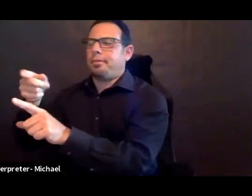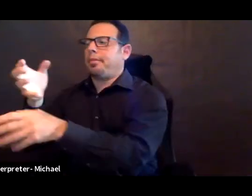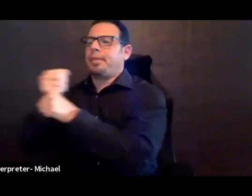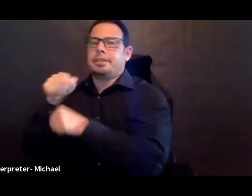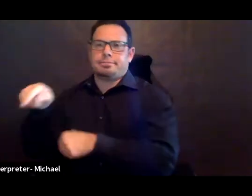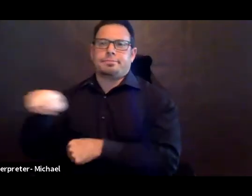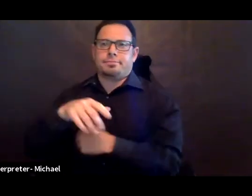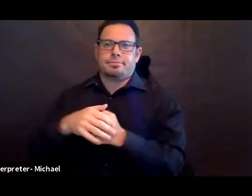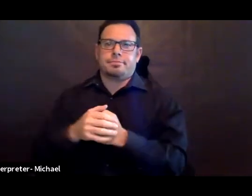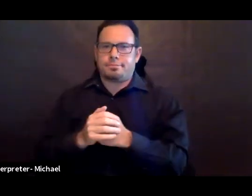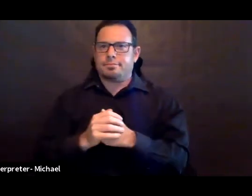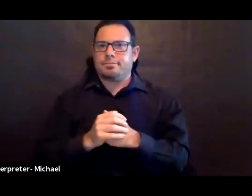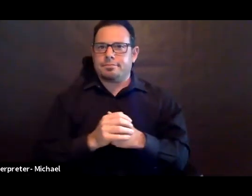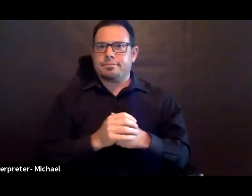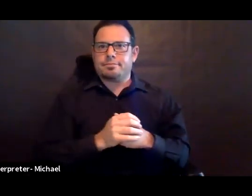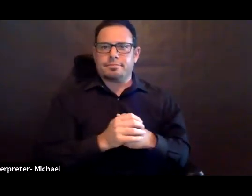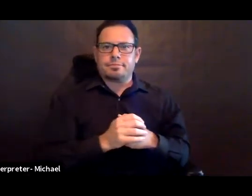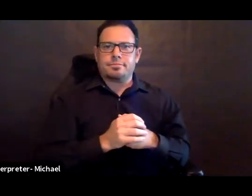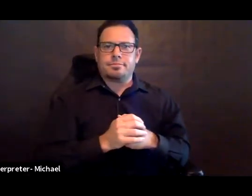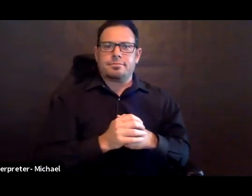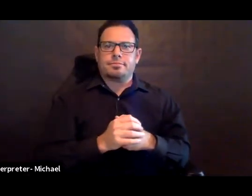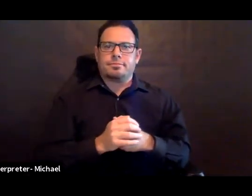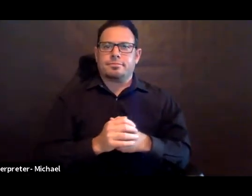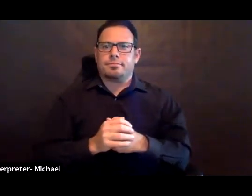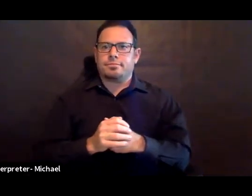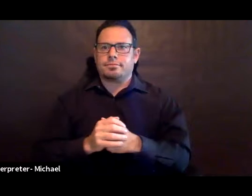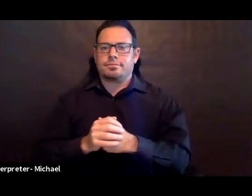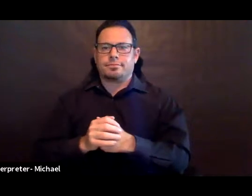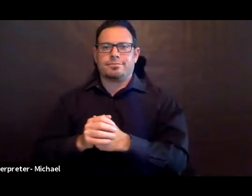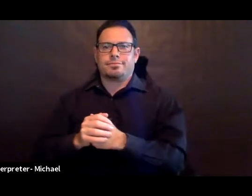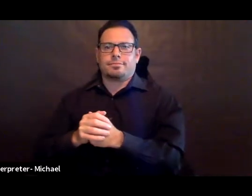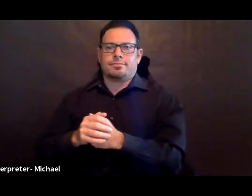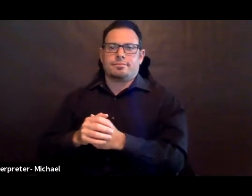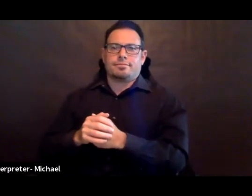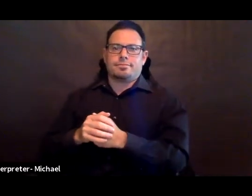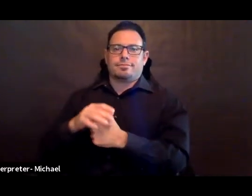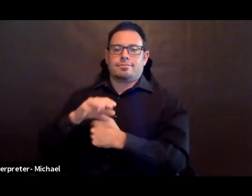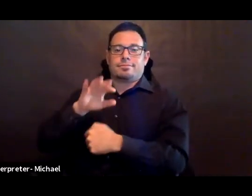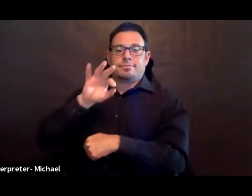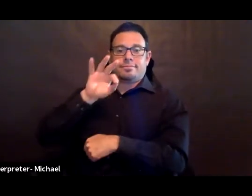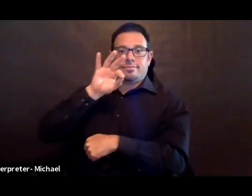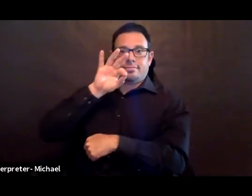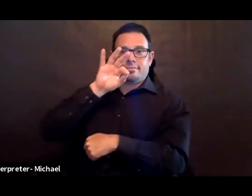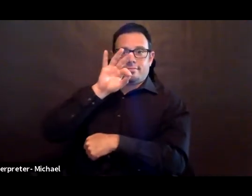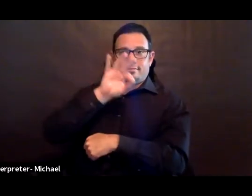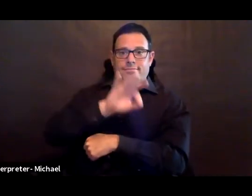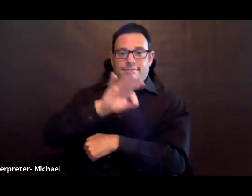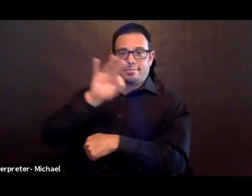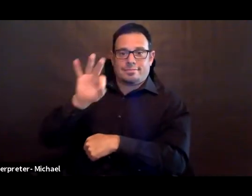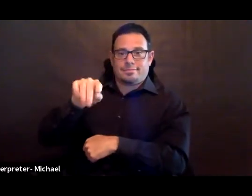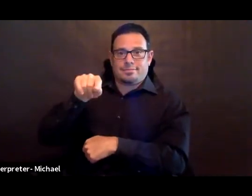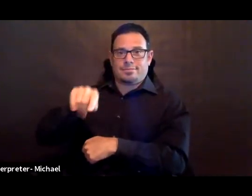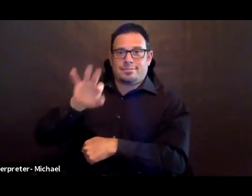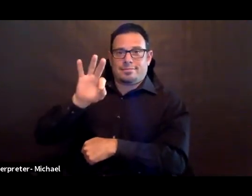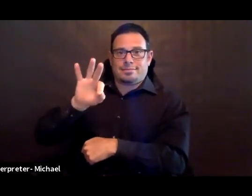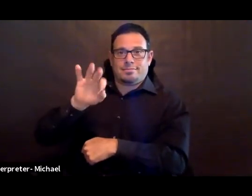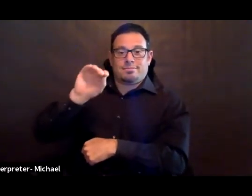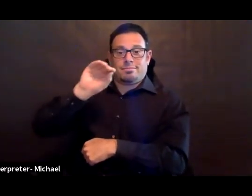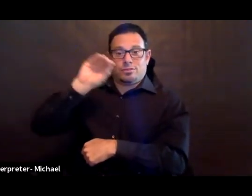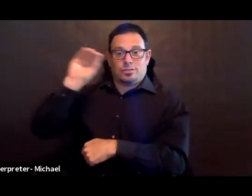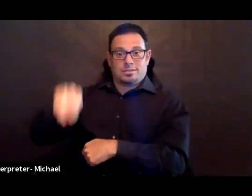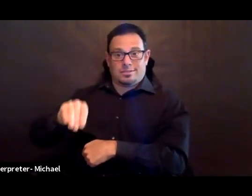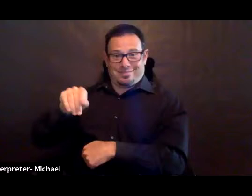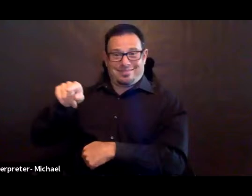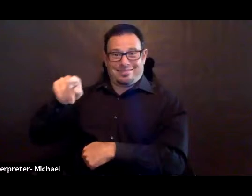in the past. And what that means is when the great majority of people in a community are protected against a virus, and that virus just